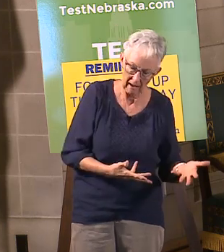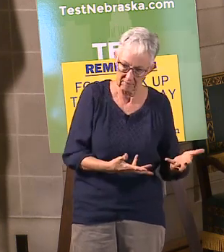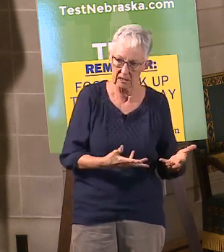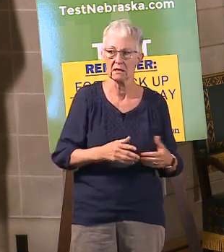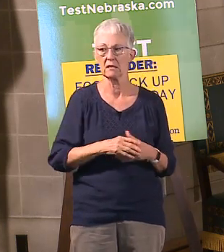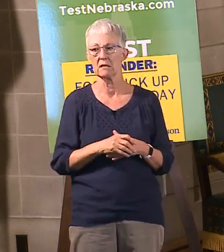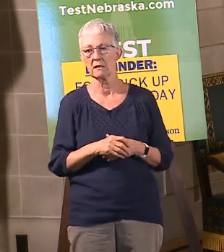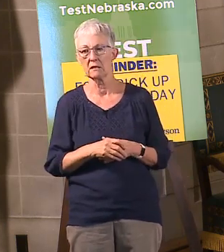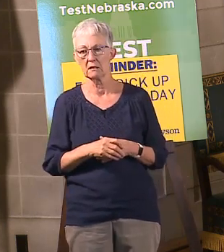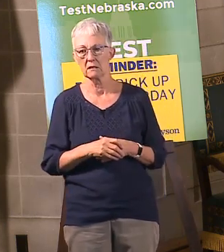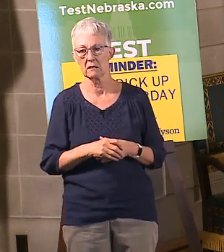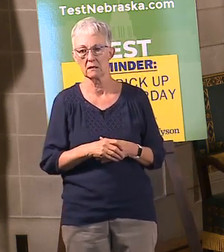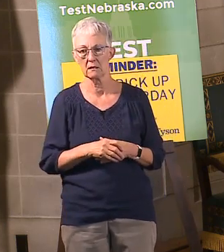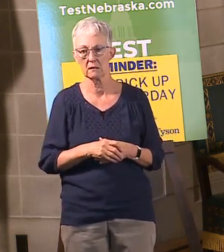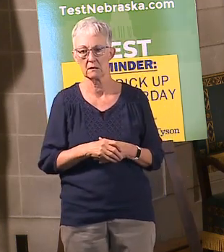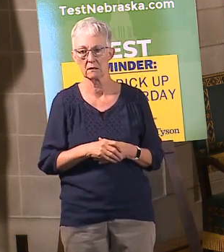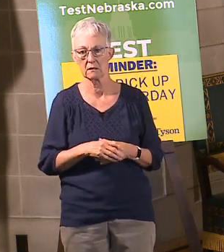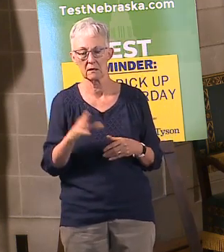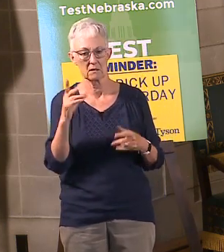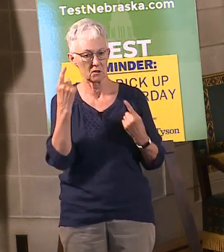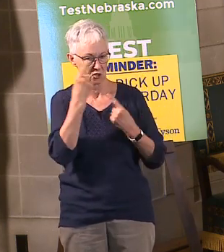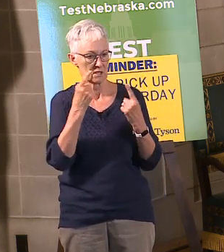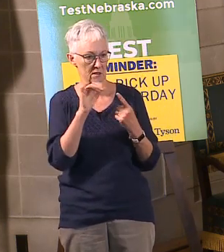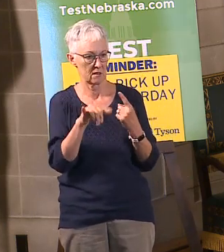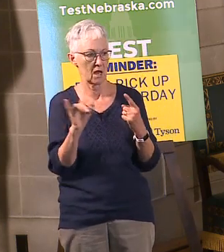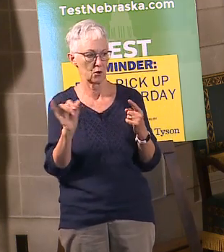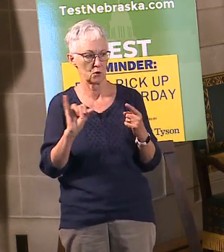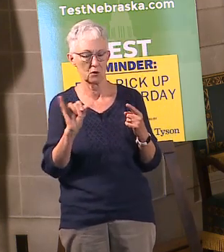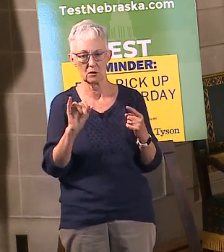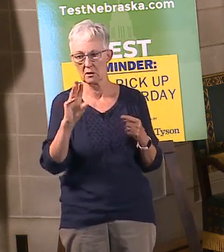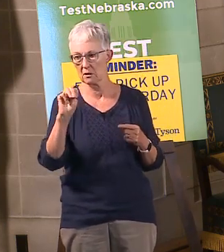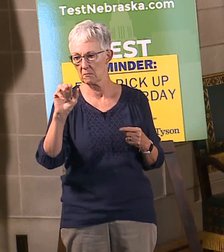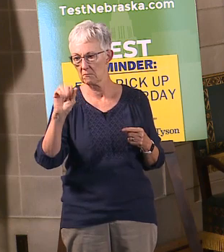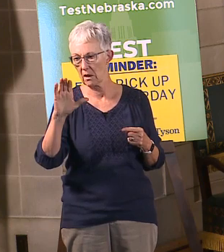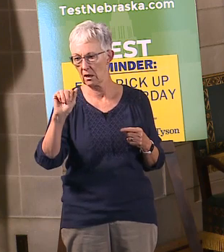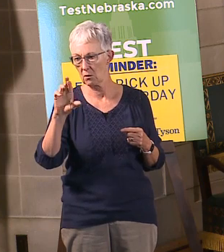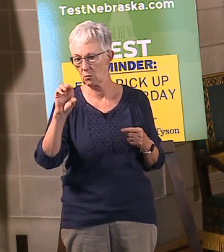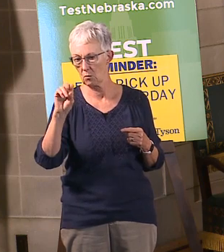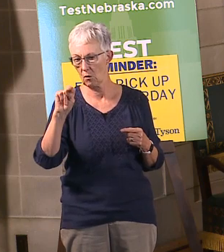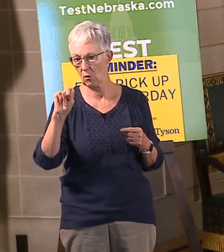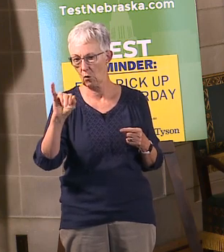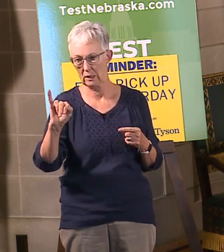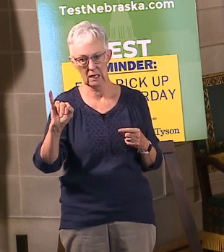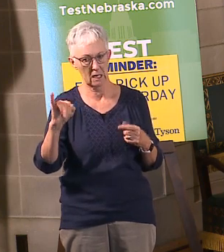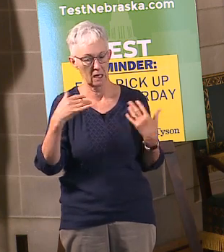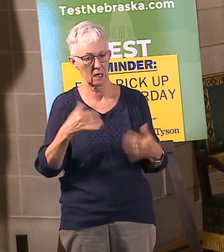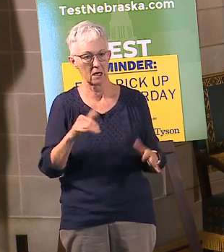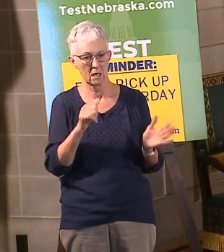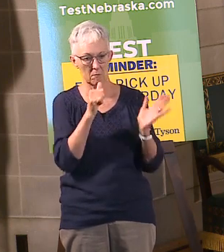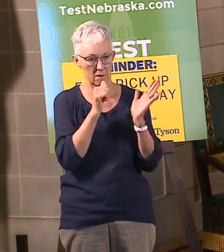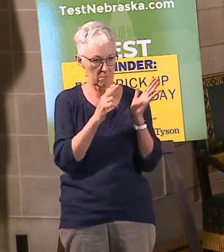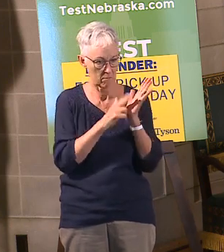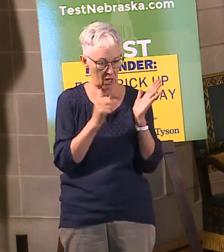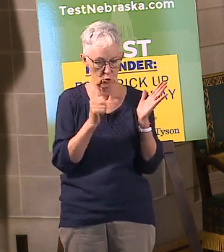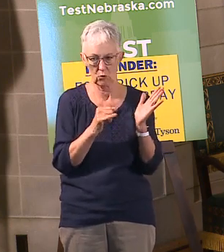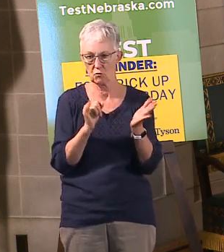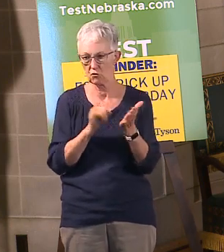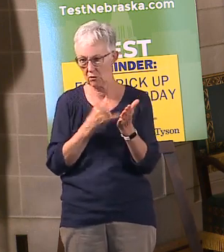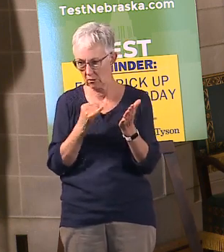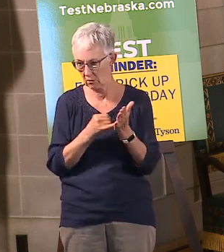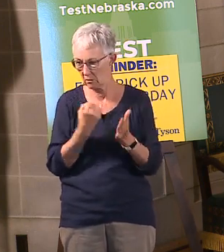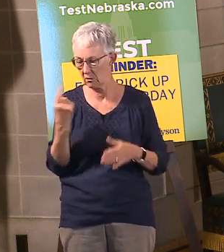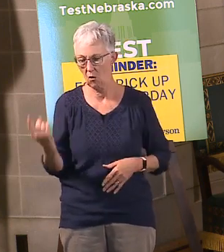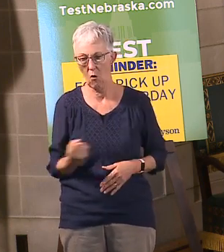hard surfaces. Consider that as well. But macaroni is always a big favorite. Peanut butter and jelly are always